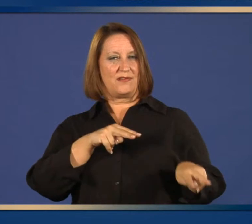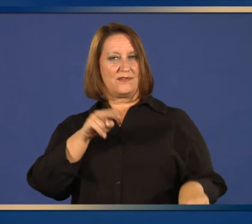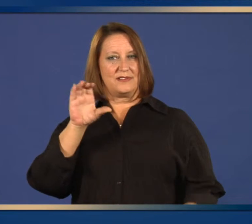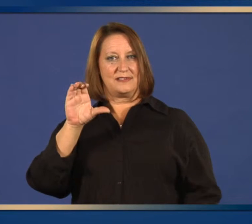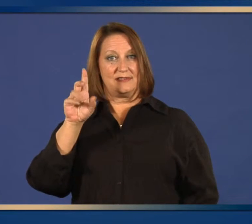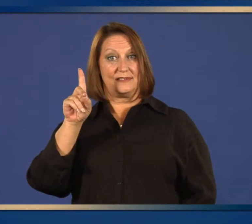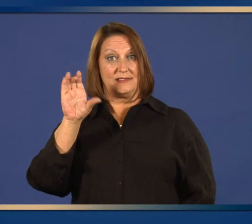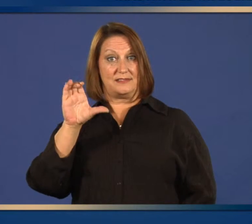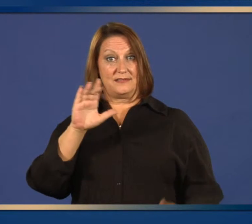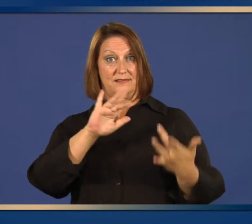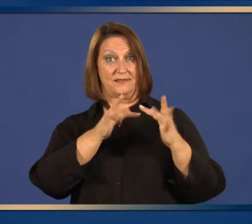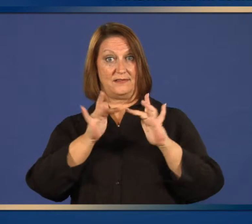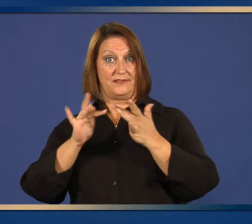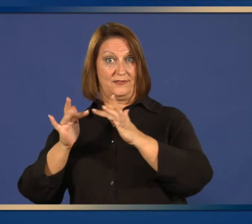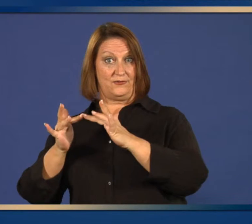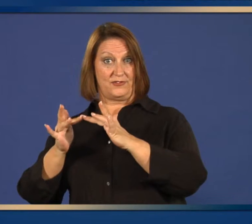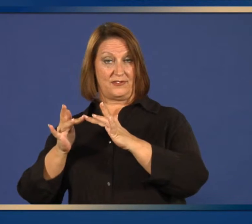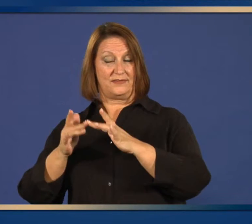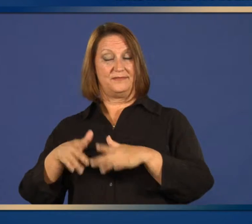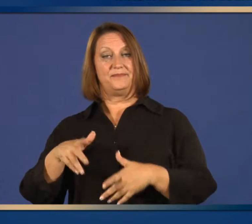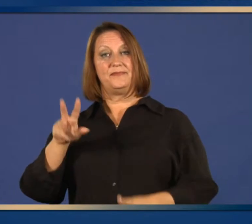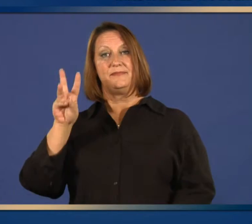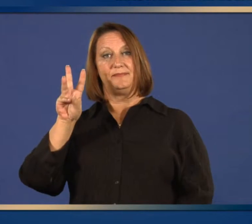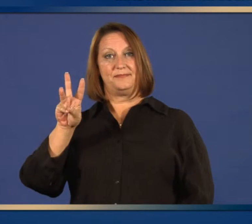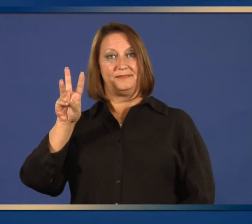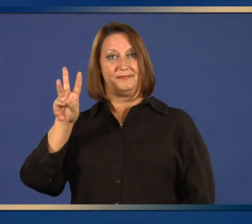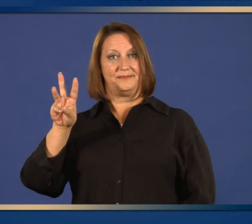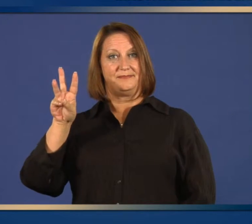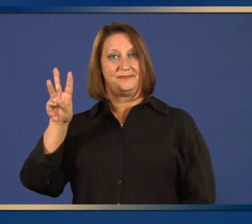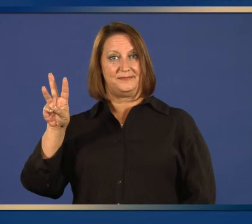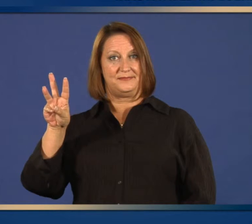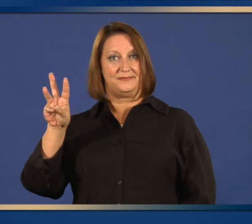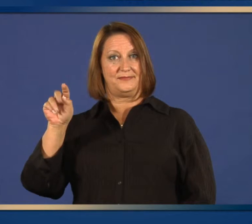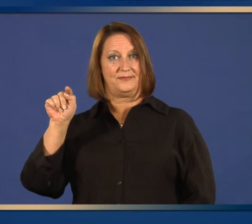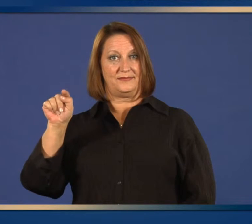Or visit CDC's website,